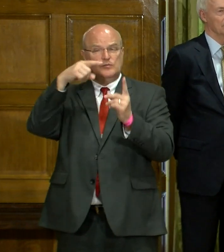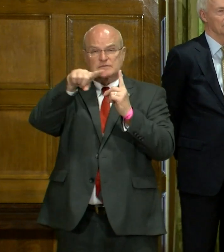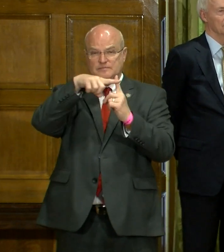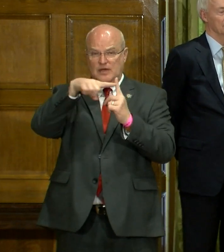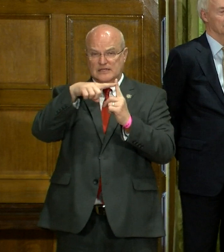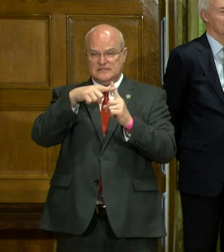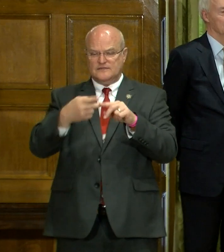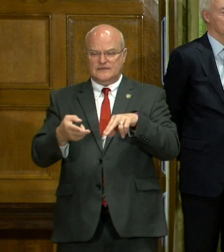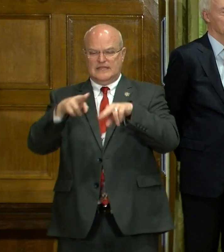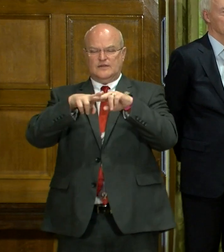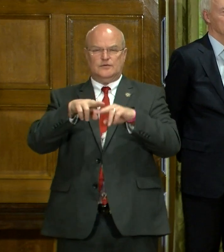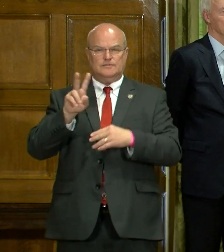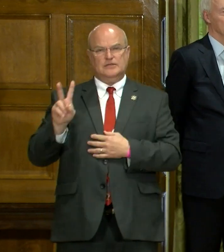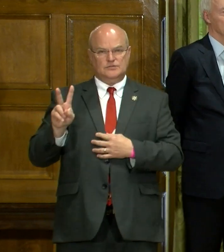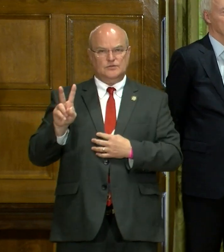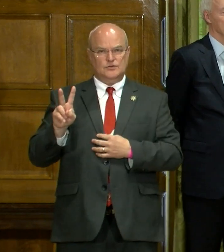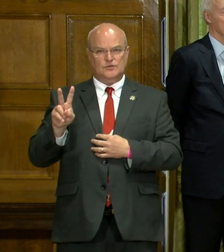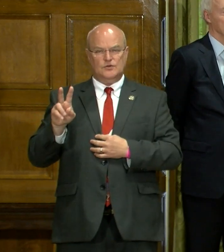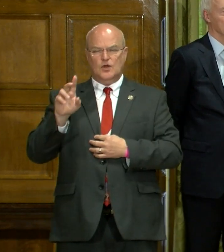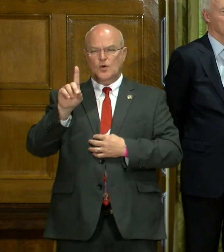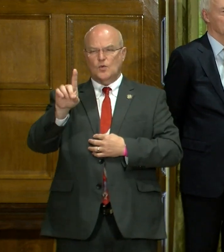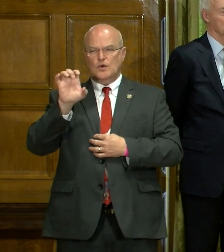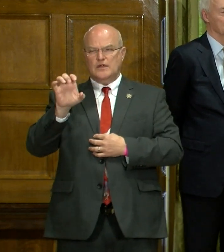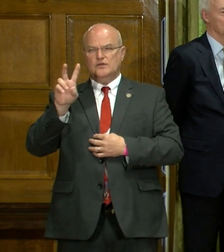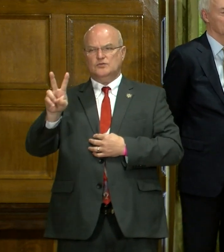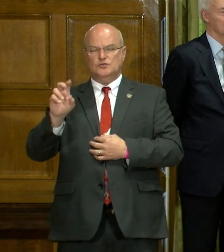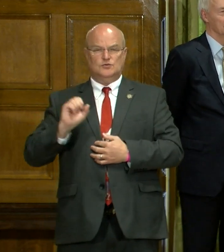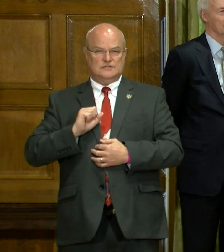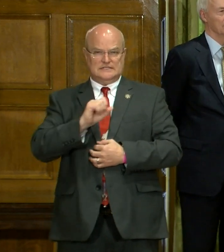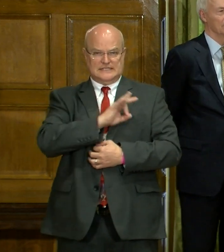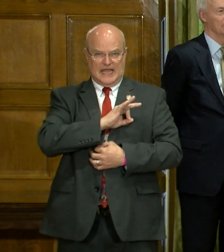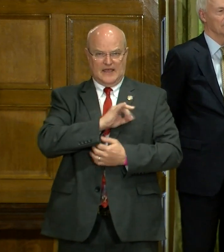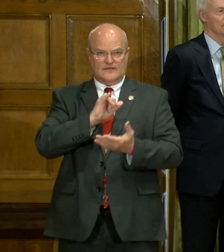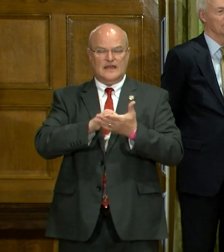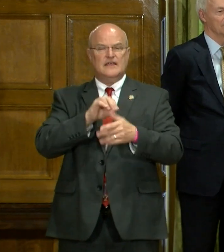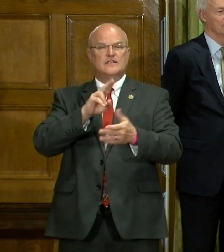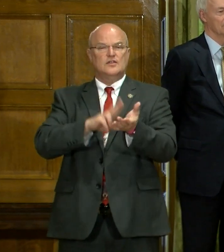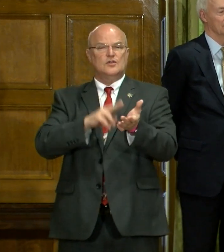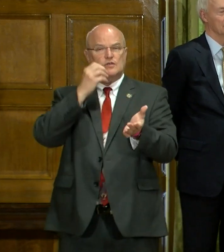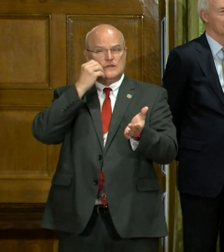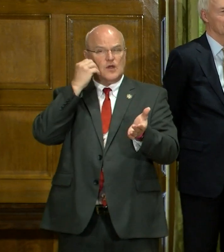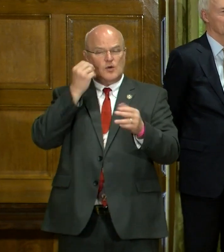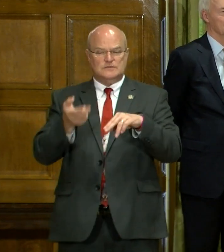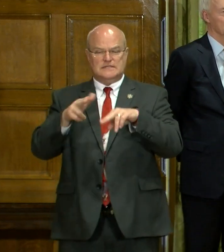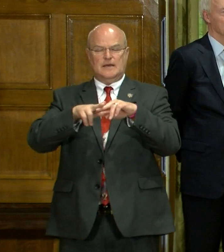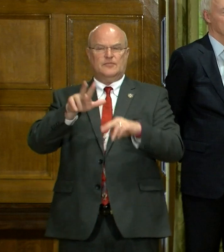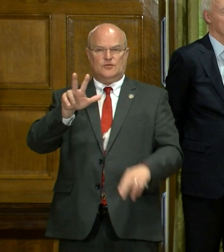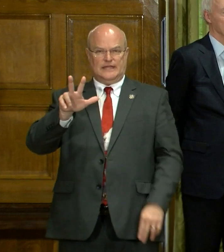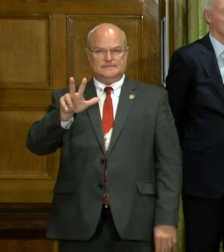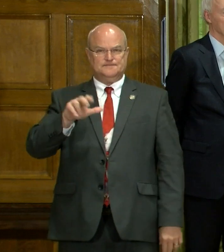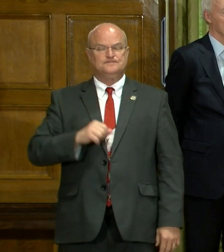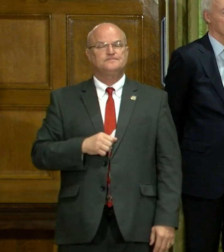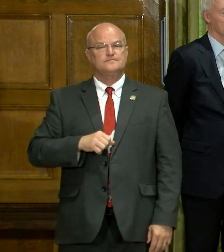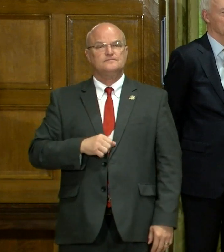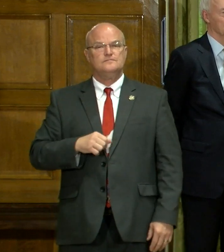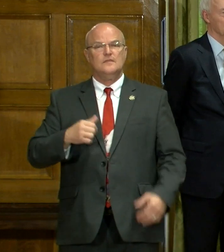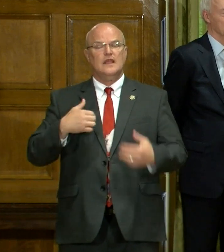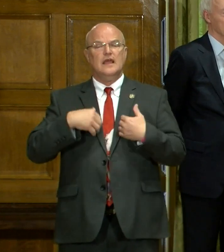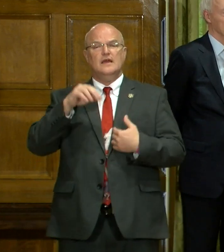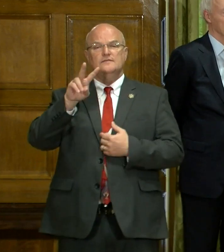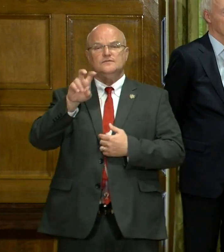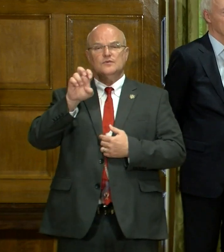and that's up 2 from yesterday, and 102 staff at those nursing homes, and that's up 3 from yesterday. We